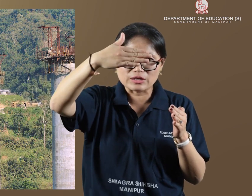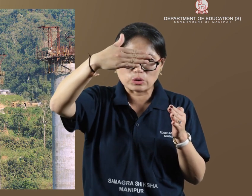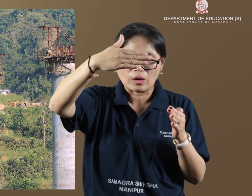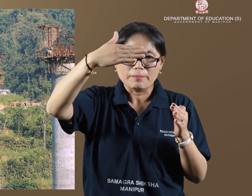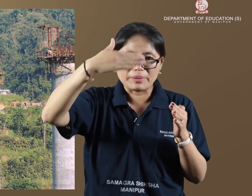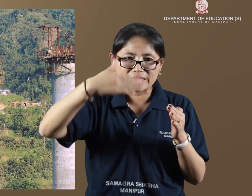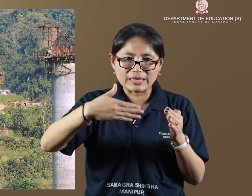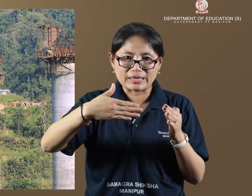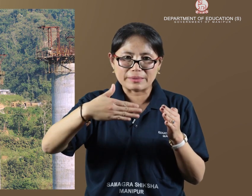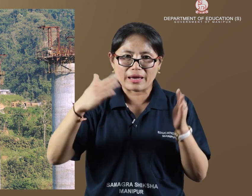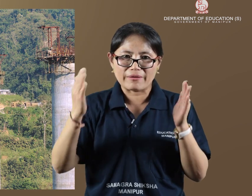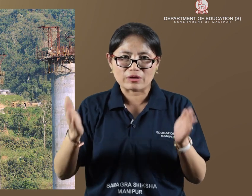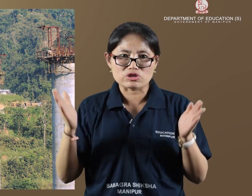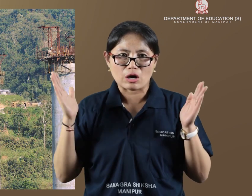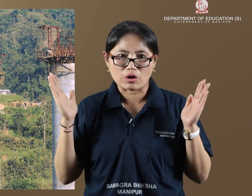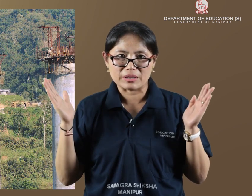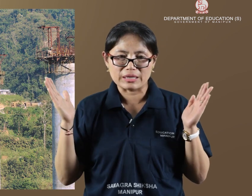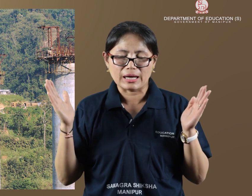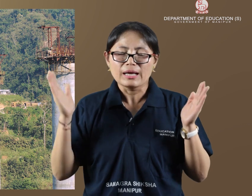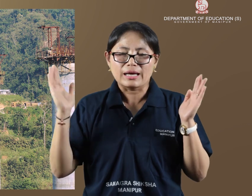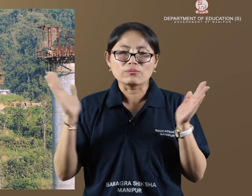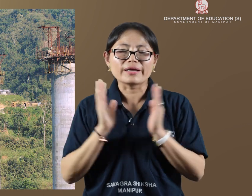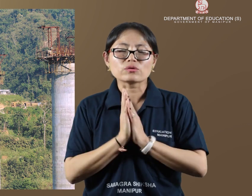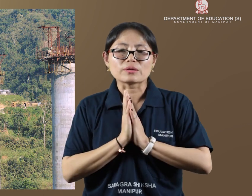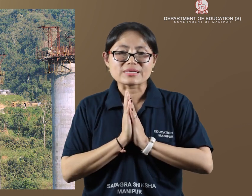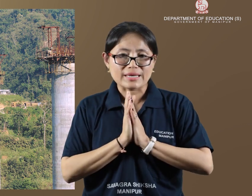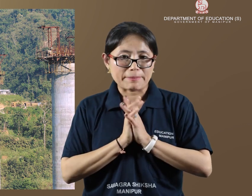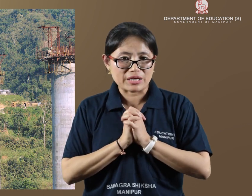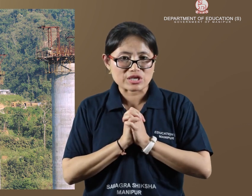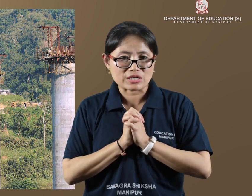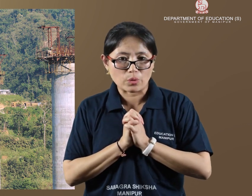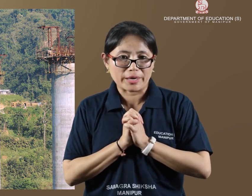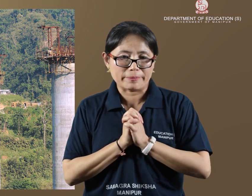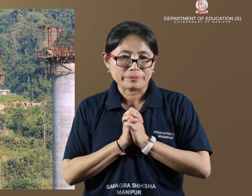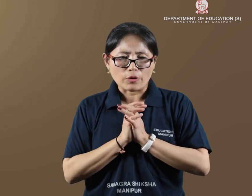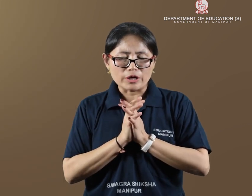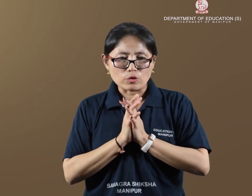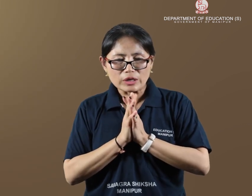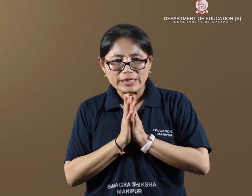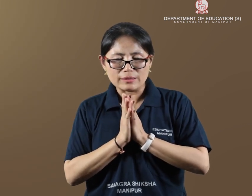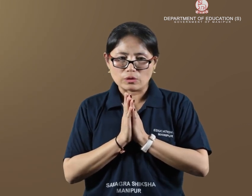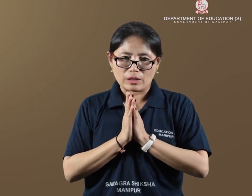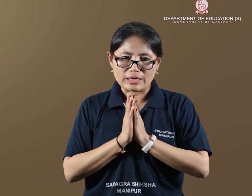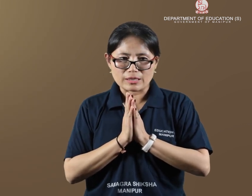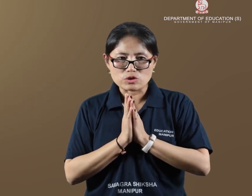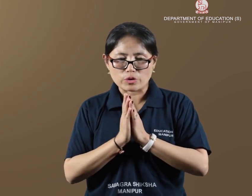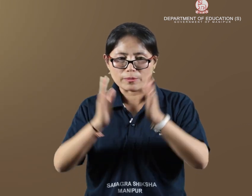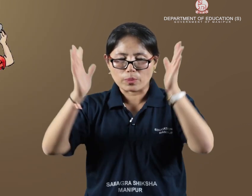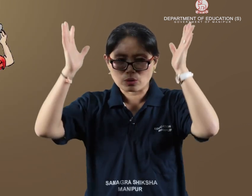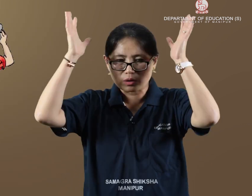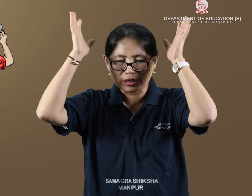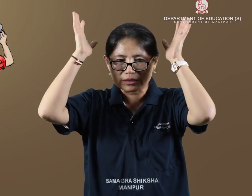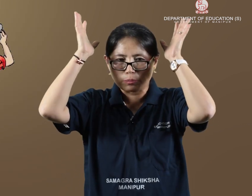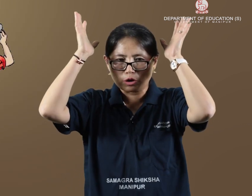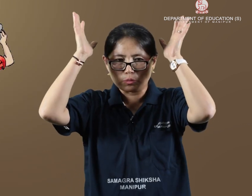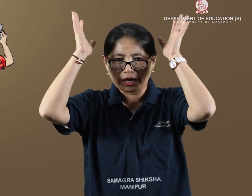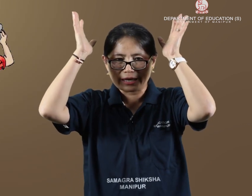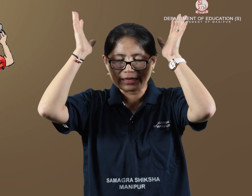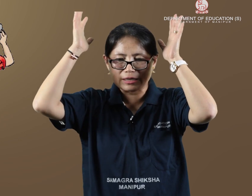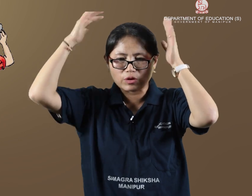do pik tharak na ba area do chaw ra ba ni na adu mai to den ma si application oi koina kuli ko na traga zo koina kok thak ta pot puge hai ta di koi